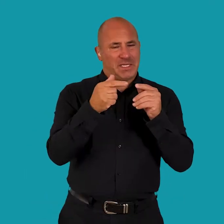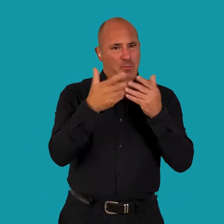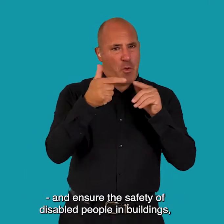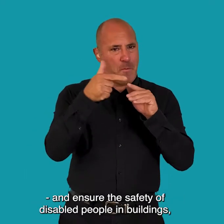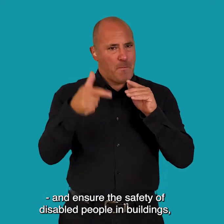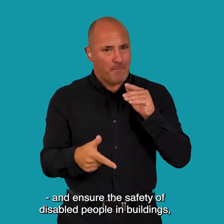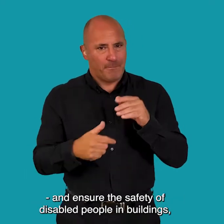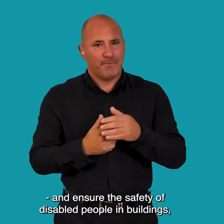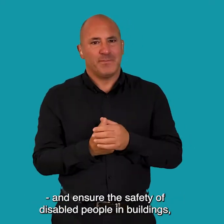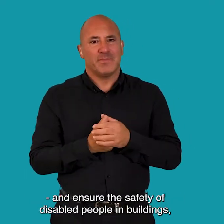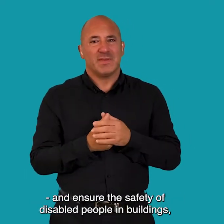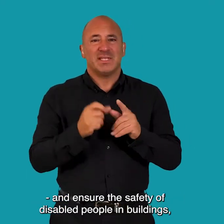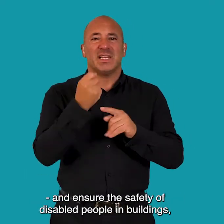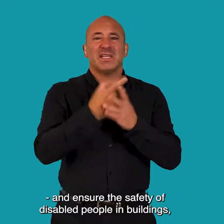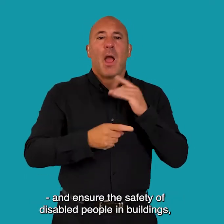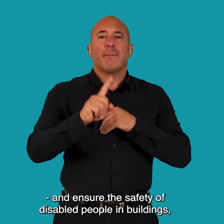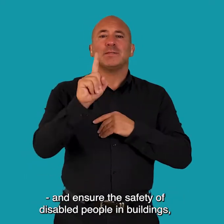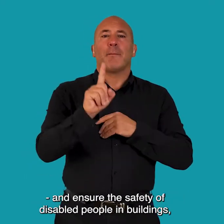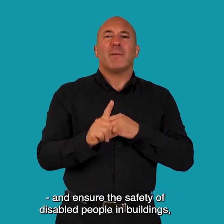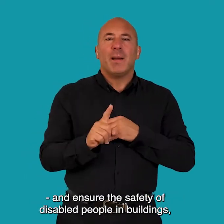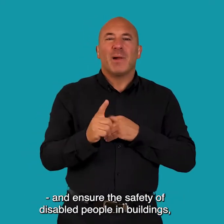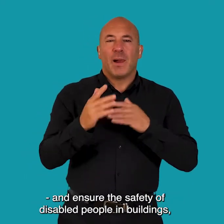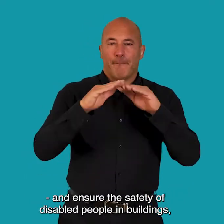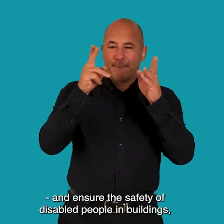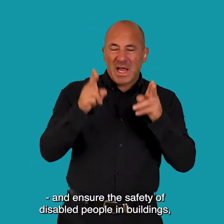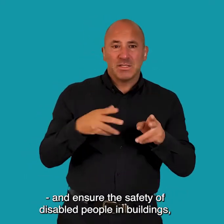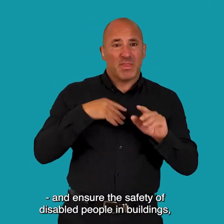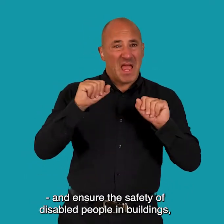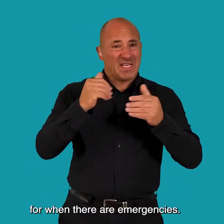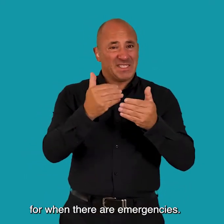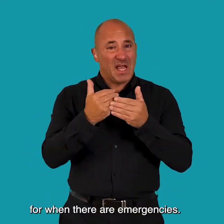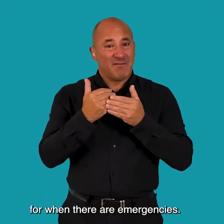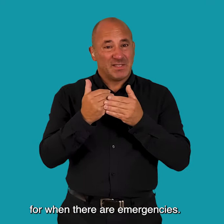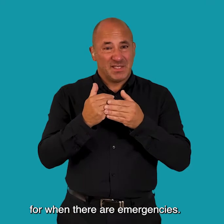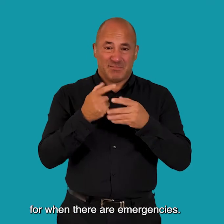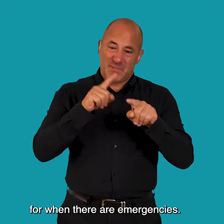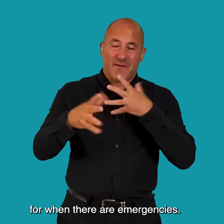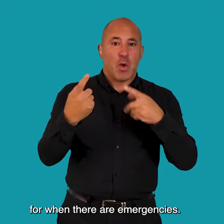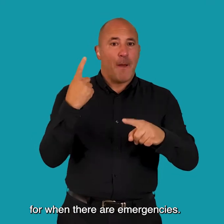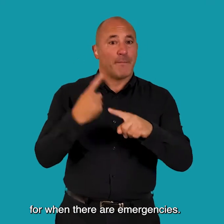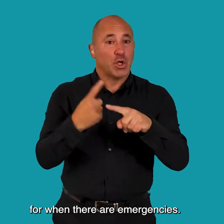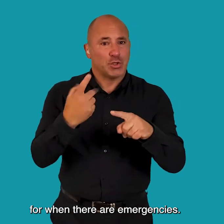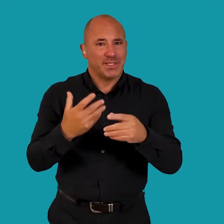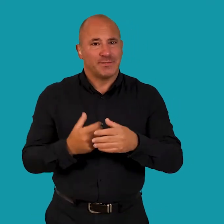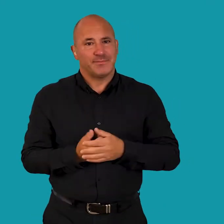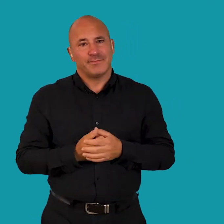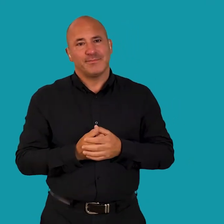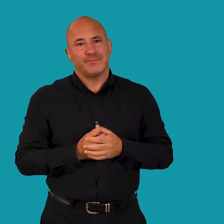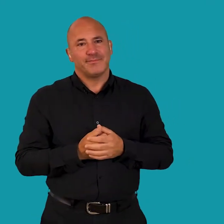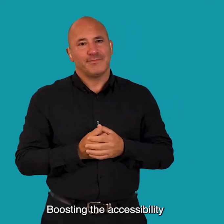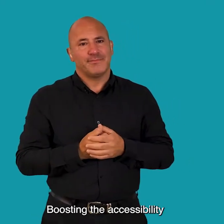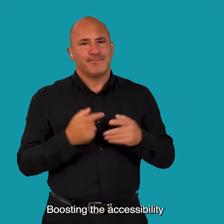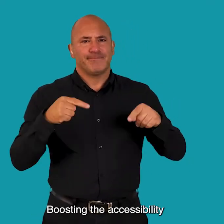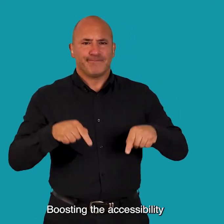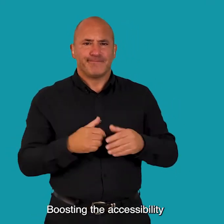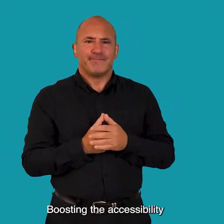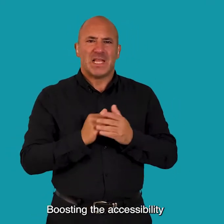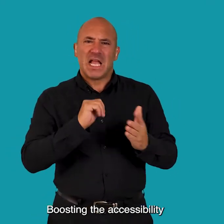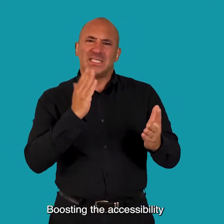and ensure the safety of disabled people in buildings for when there are emergencies. Boosting the accessibility